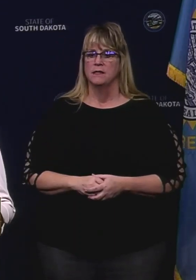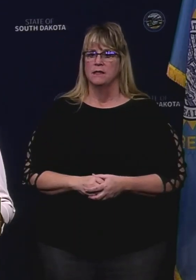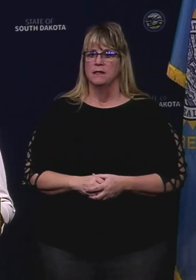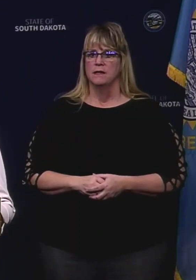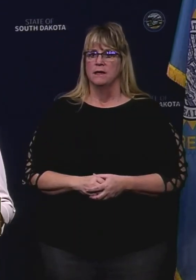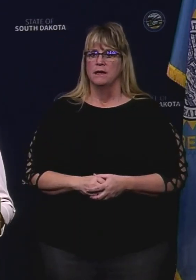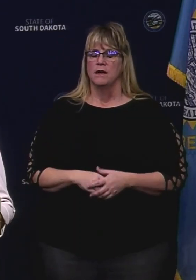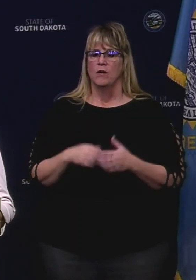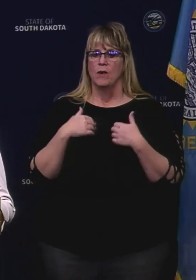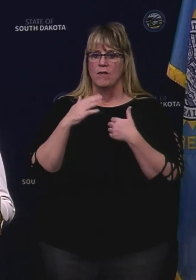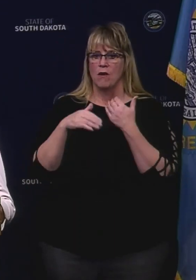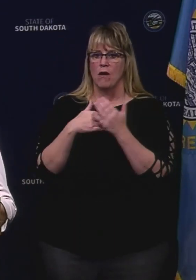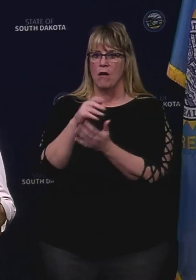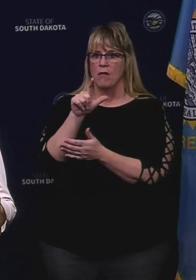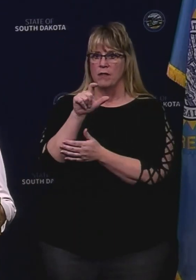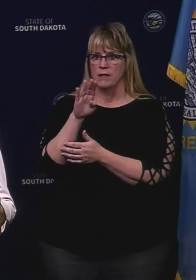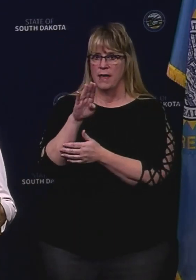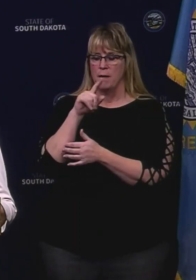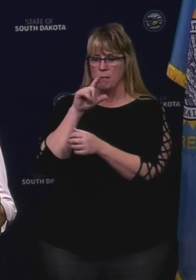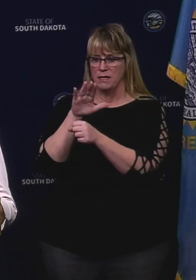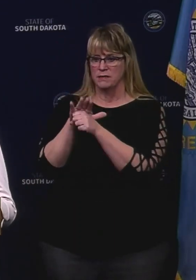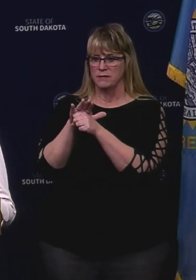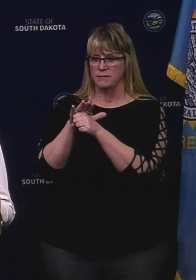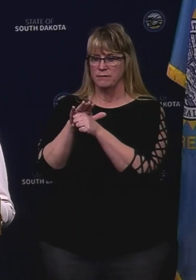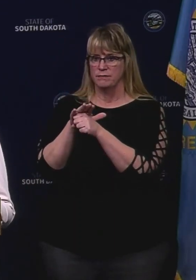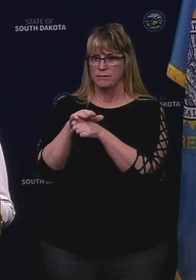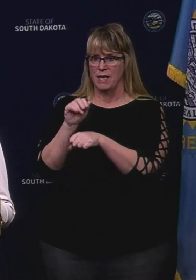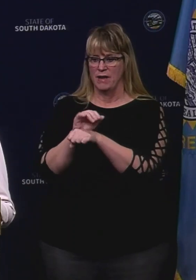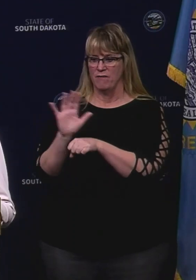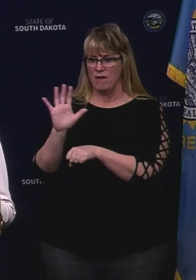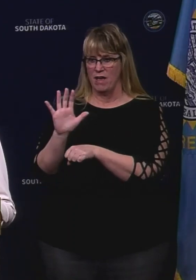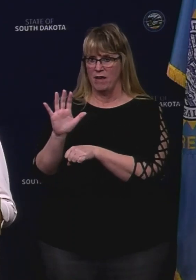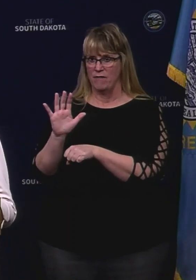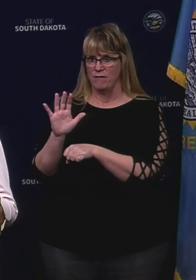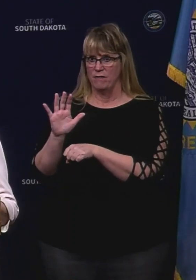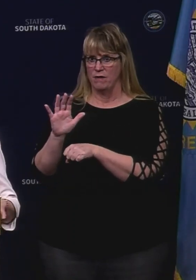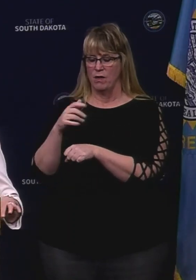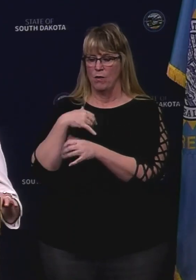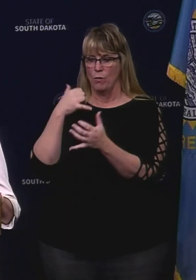all positive lab results. The cutoff is 5 p.m. We make contact with any of those